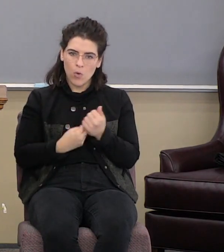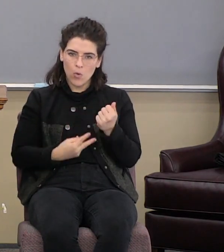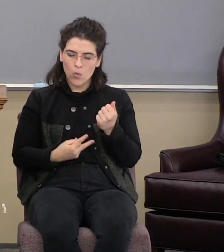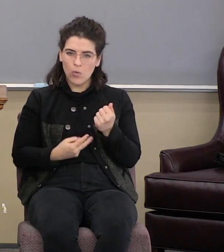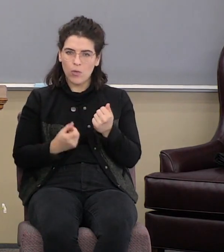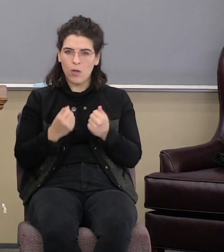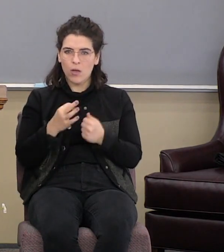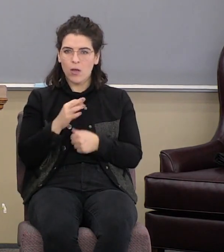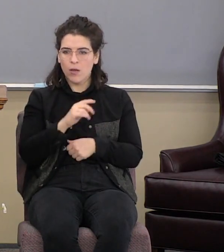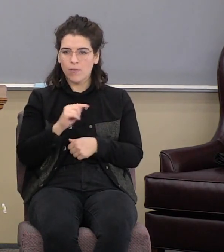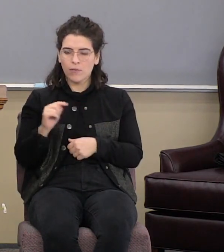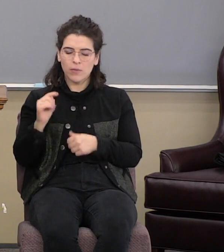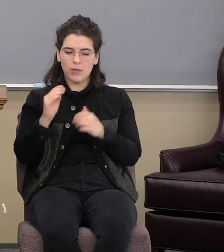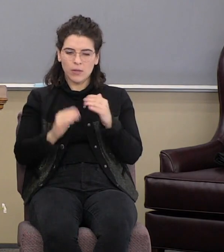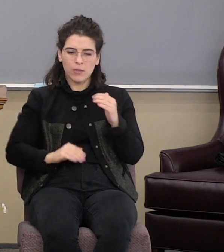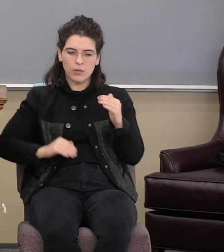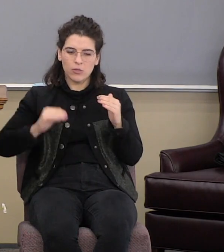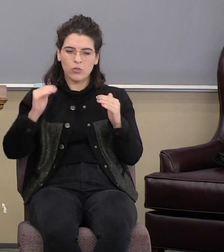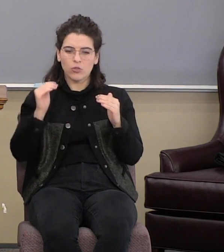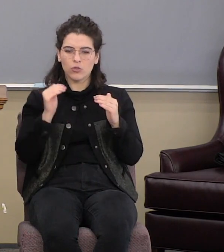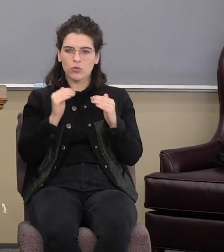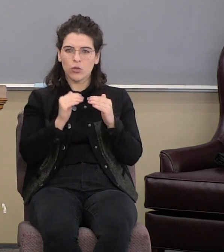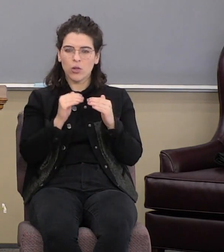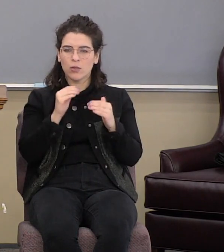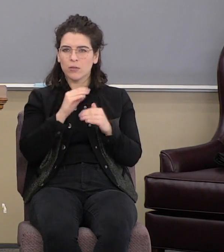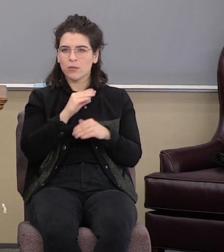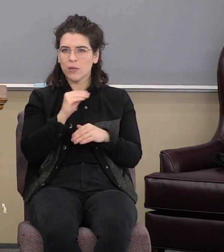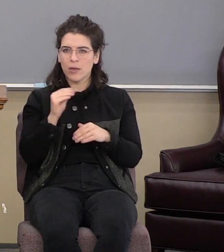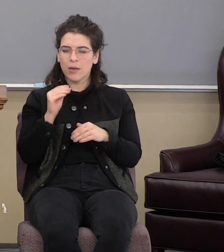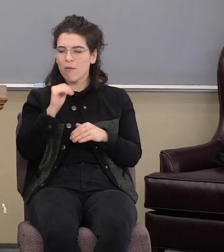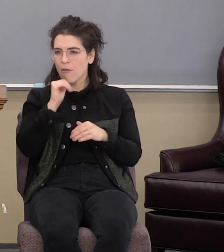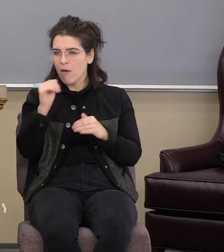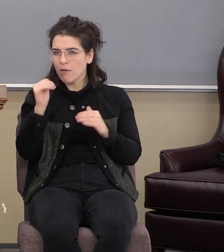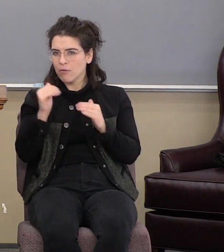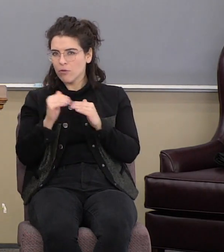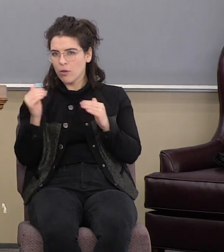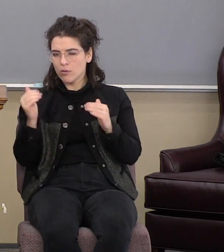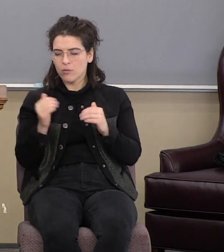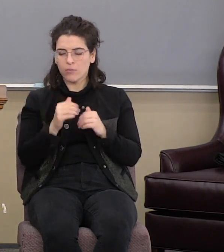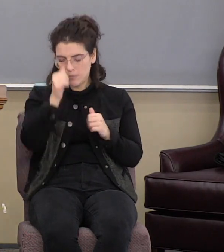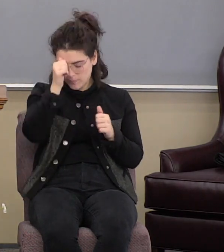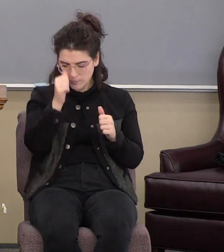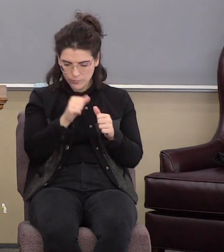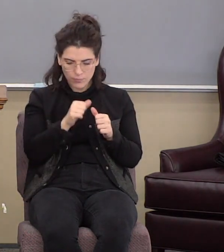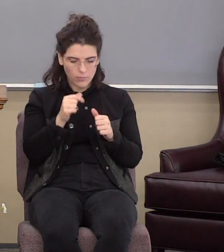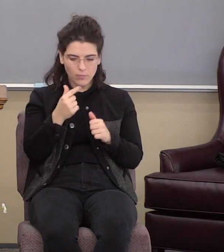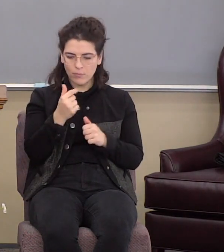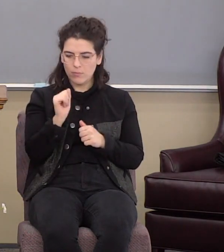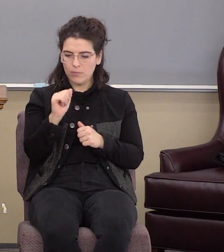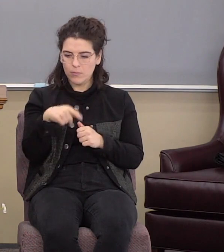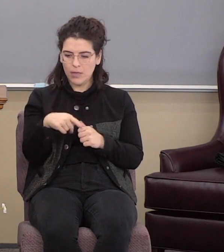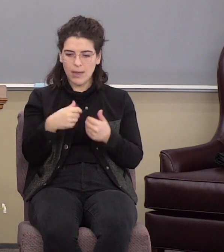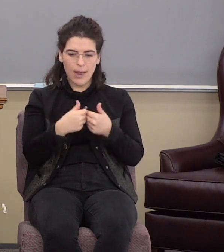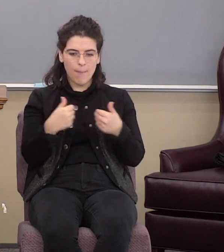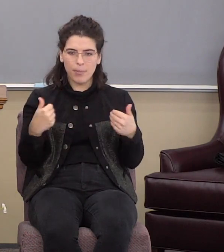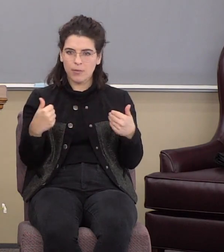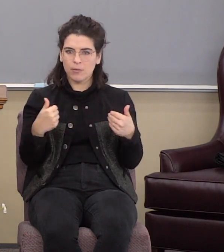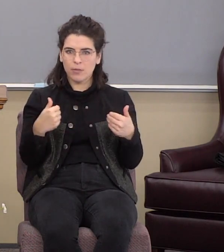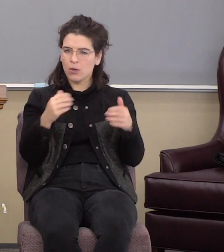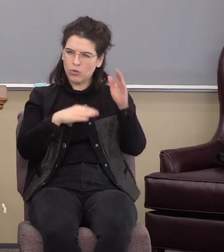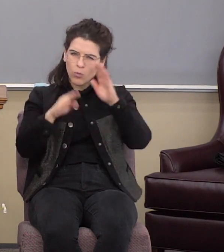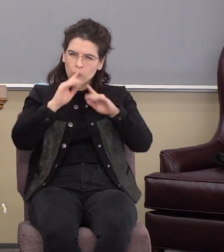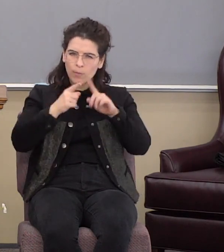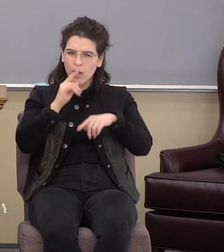the just and," what? "Unjust." Remember, there's a gap between there. Now, don't worry about this right now.